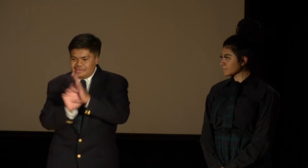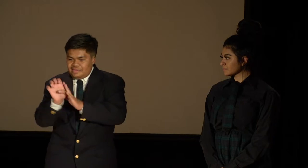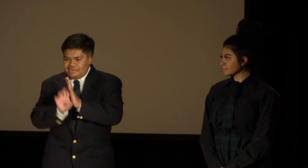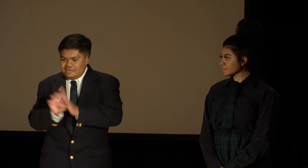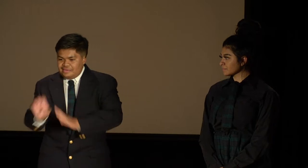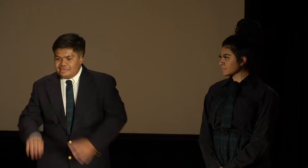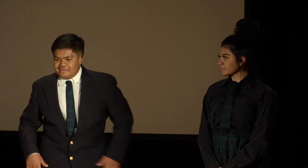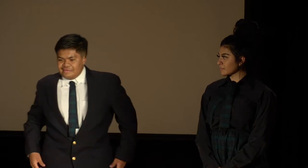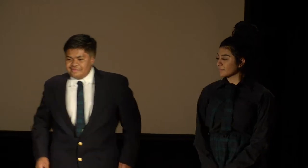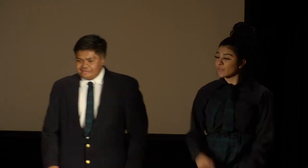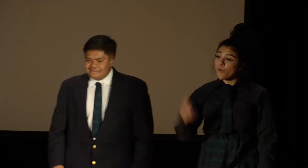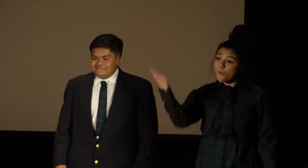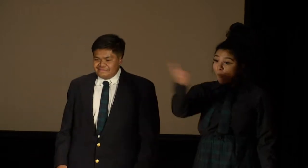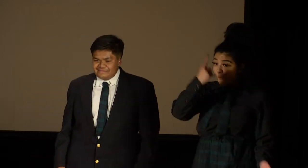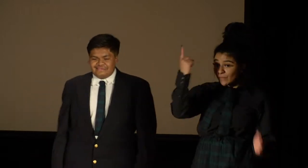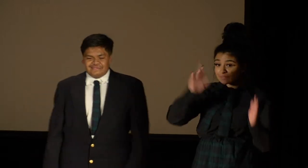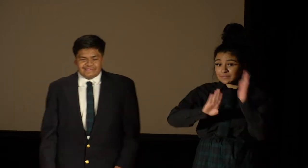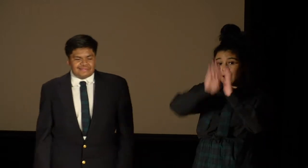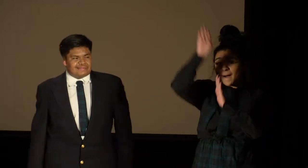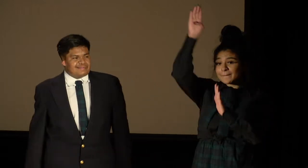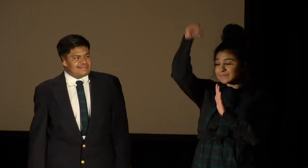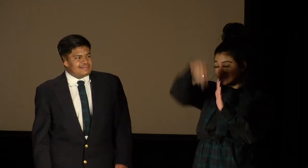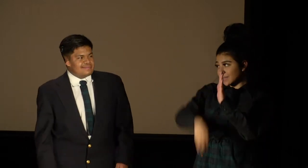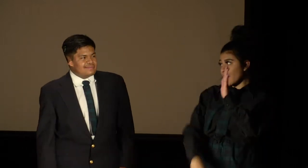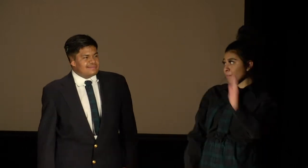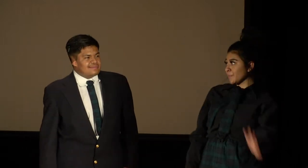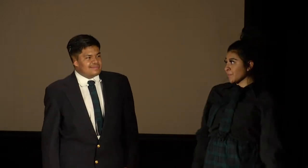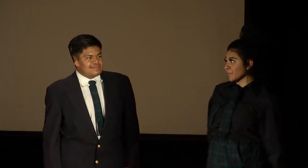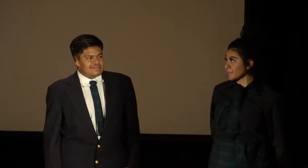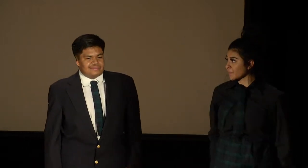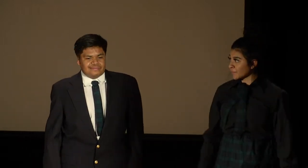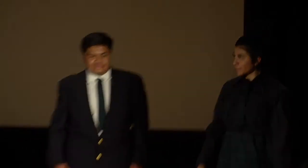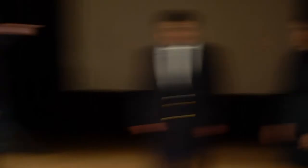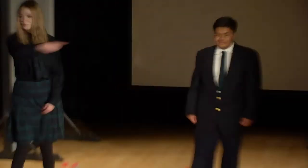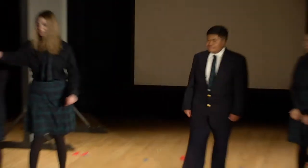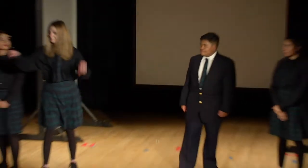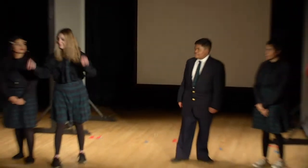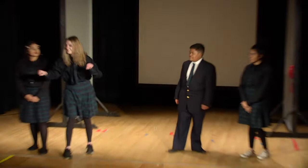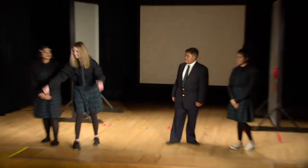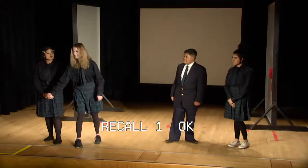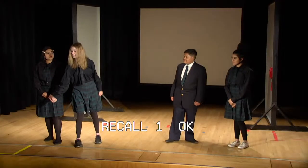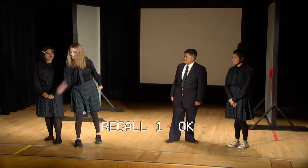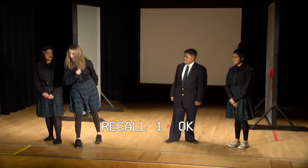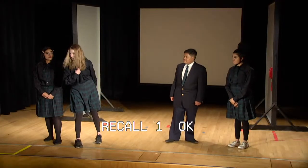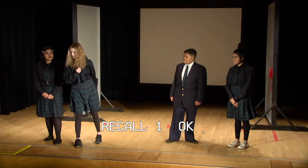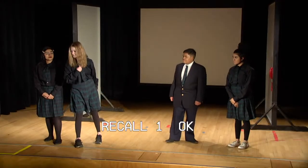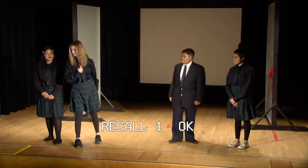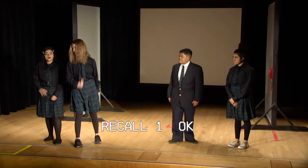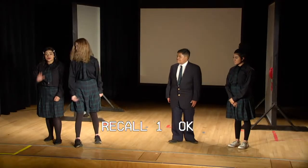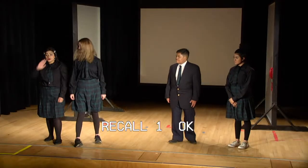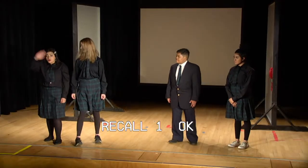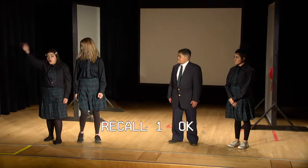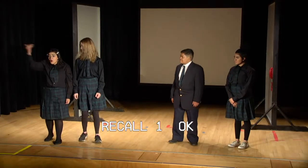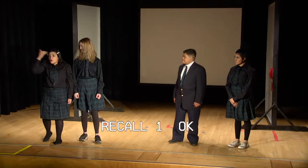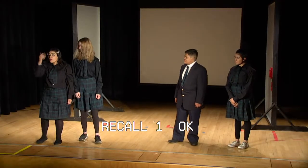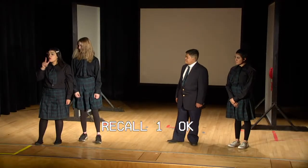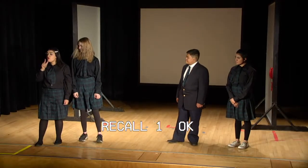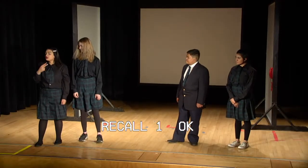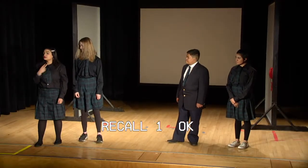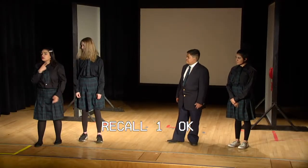like an elevator. Melanie. It will move up and down. Lindsay. You might get stuck. Rebecca. And you don't know who